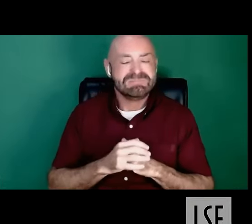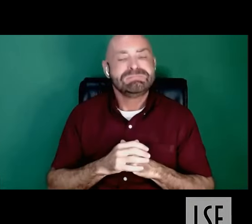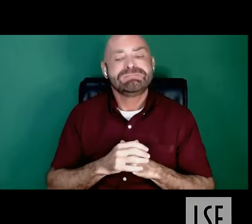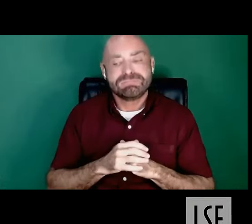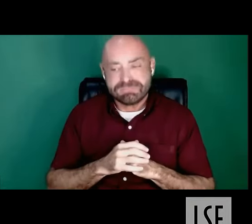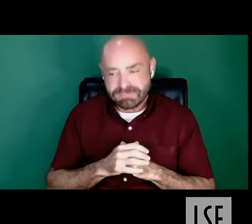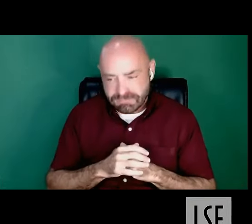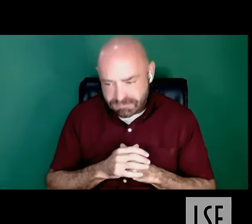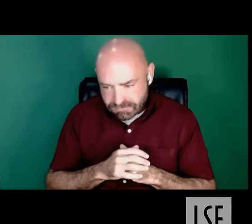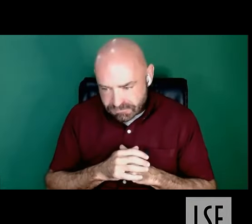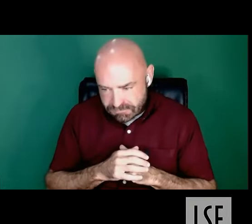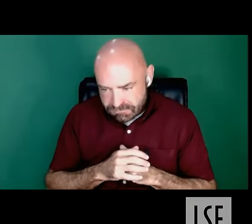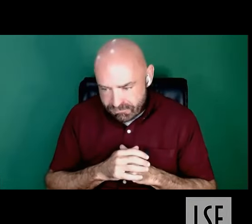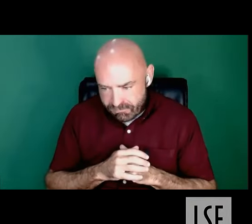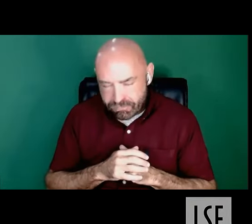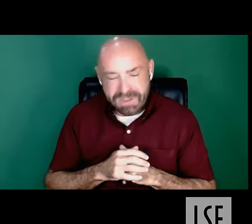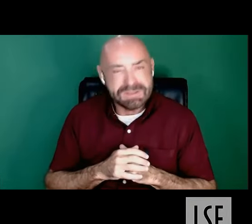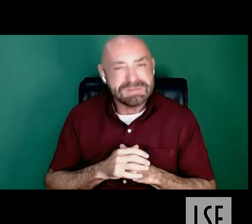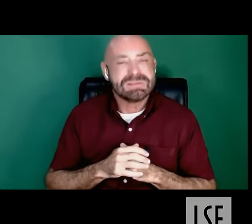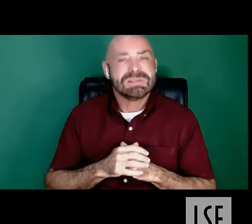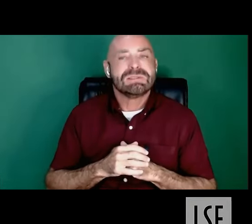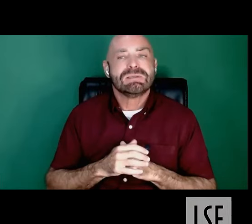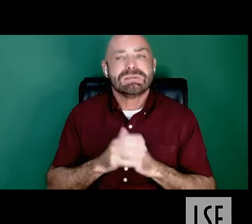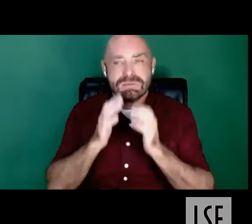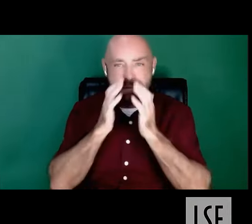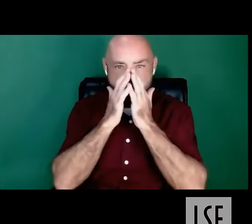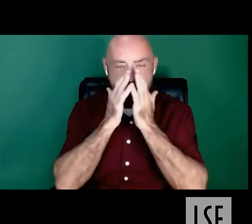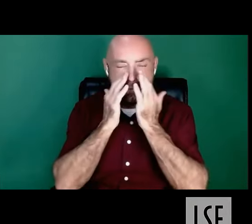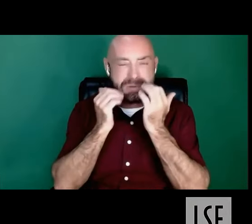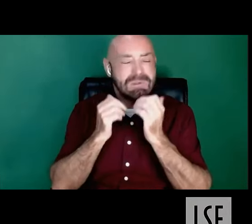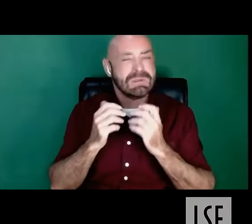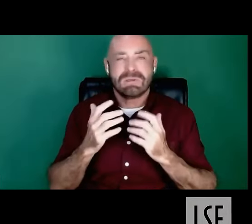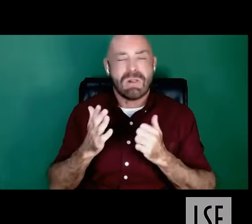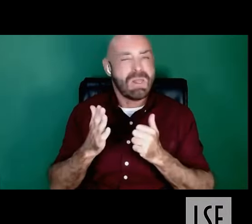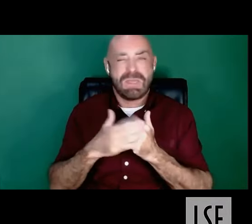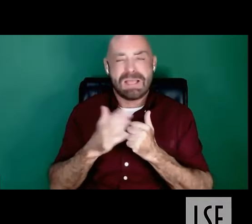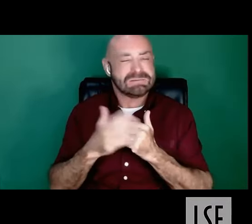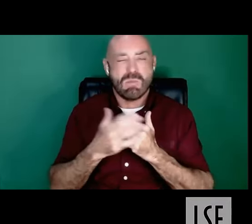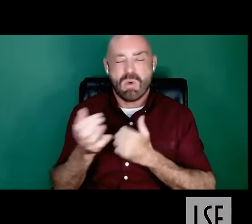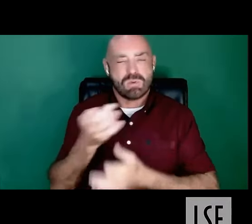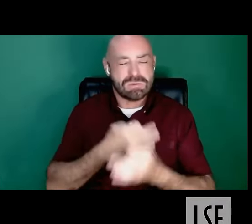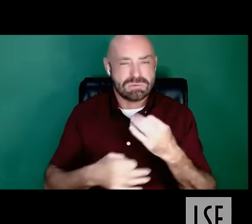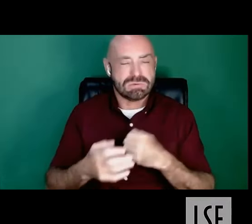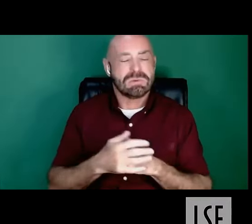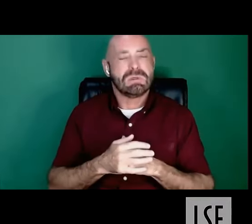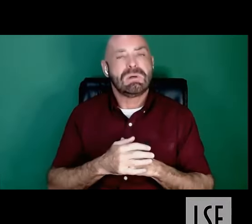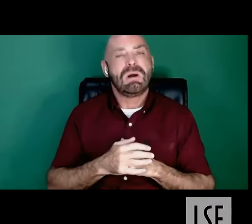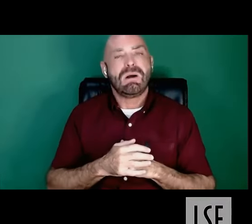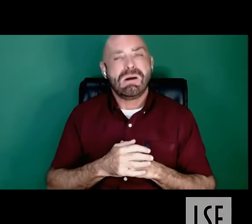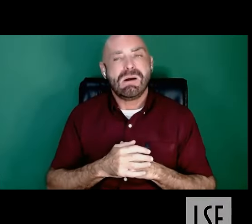So what I'm going to do is, I can't take any more because there are so many and we'll be here all night, which would be good. What I am going to do